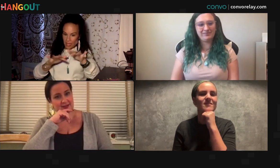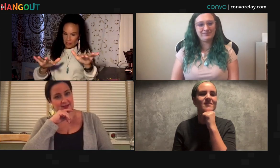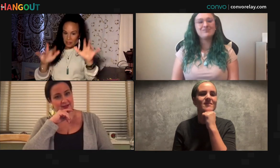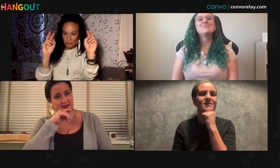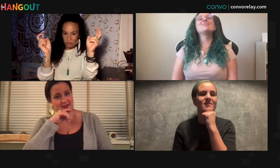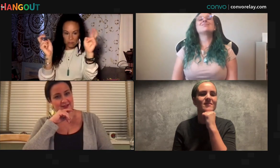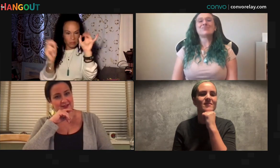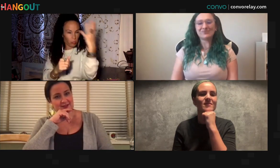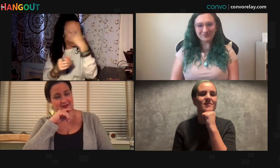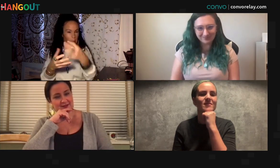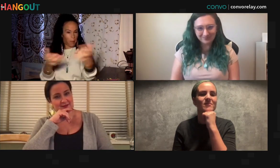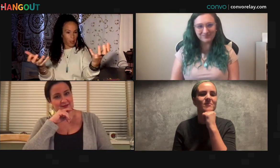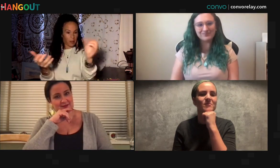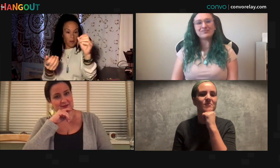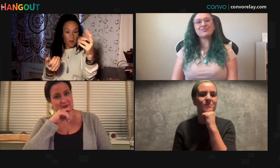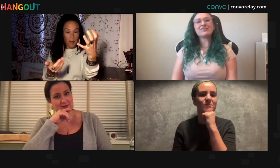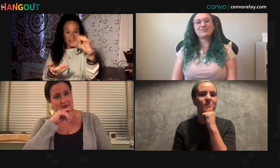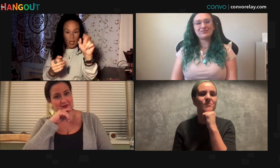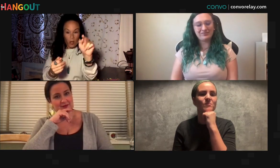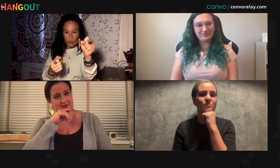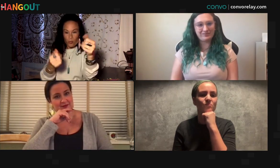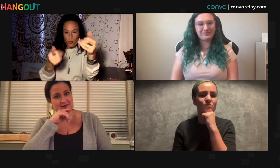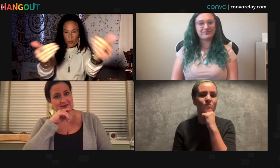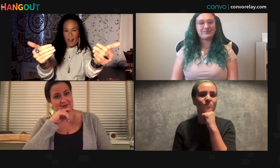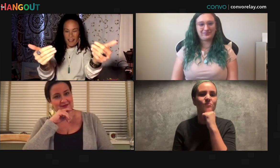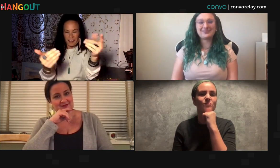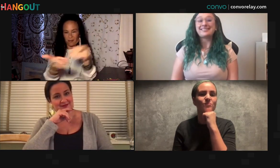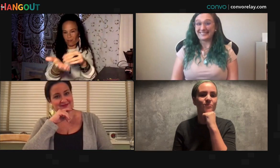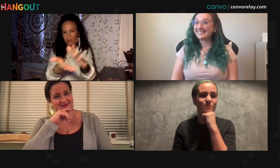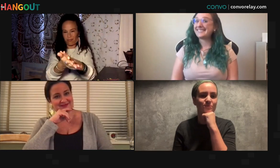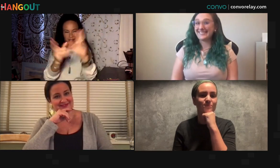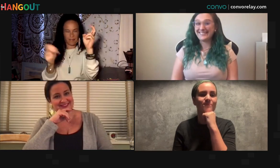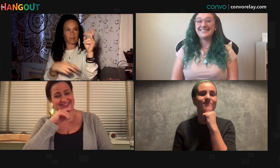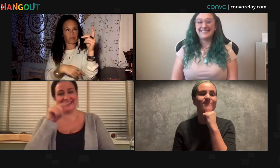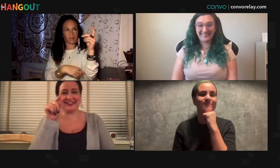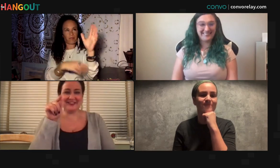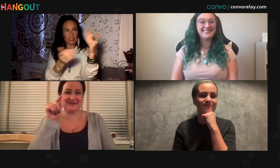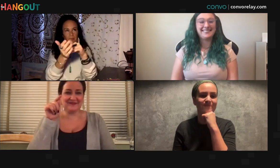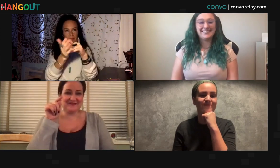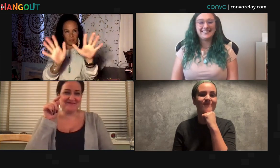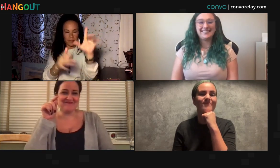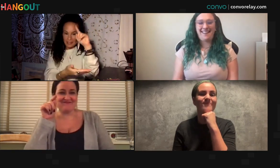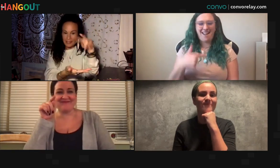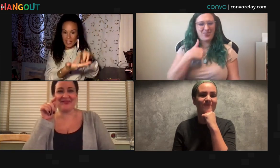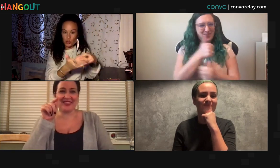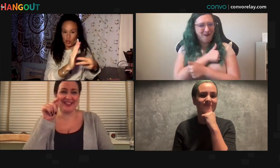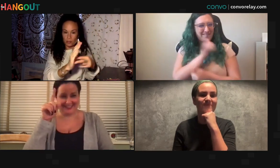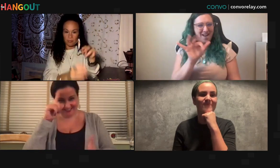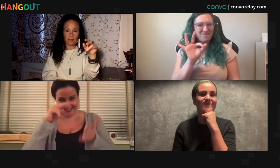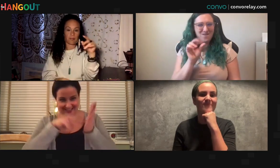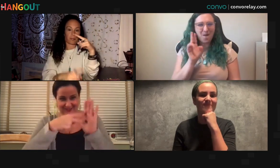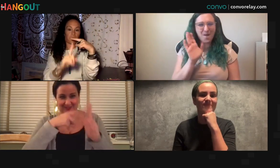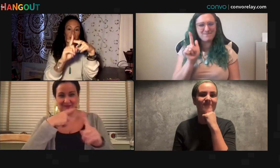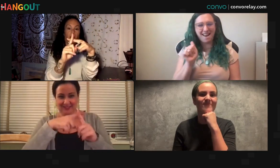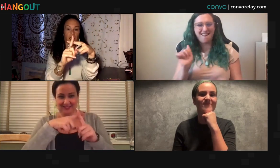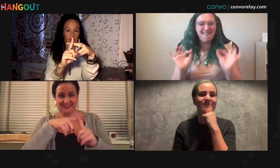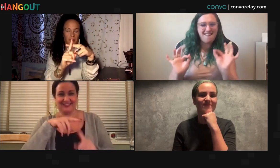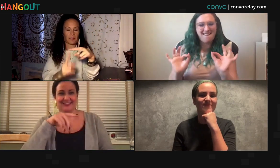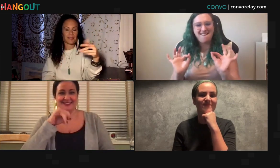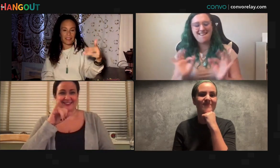And that equals manifestation. That pretty much sums it up. So if you want to take notes, you can. But again, it's intention